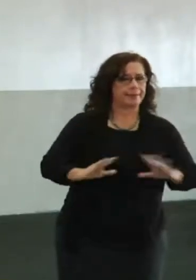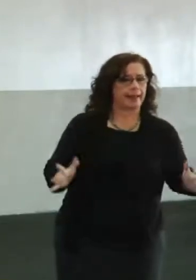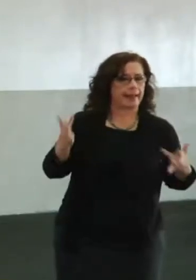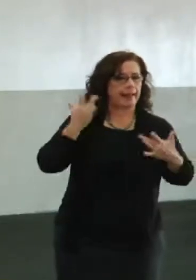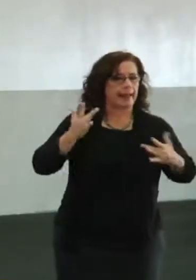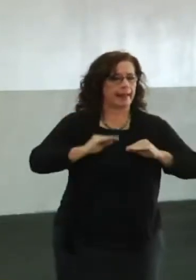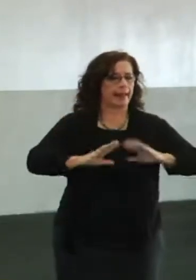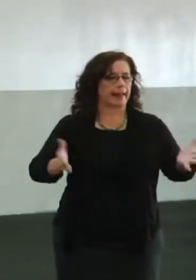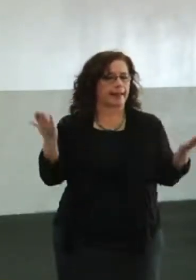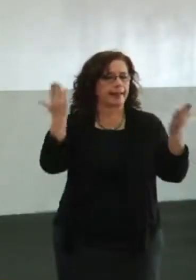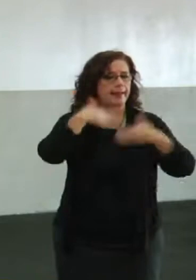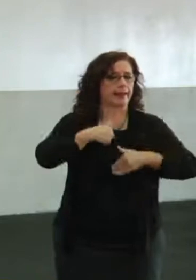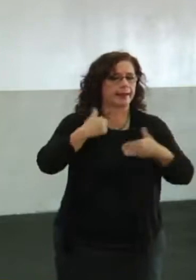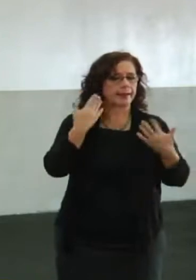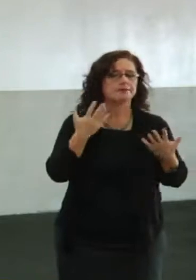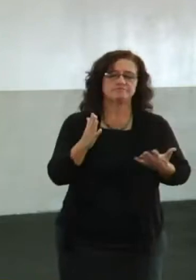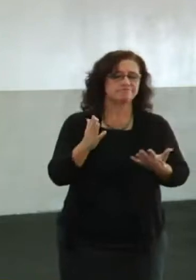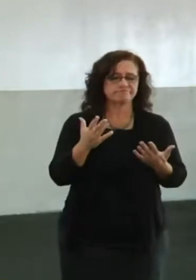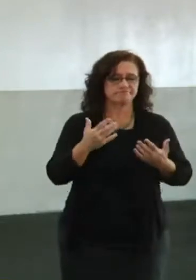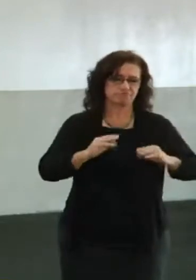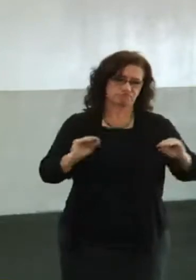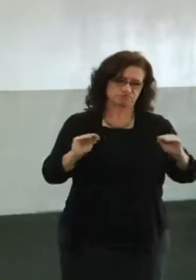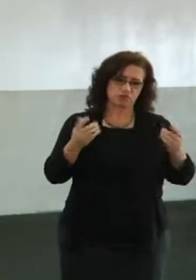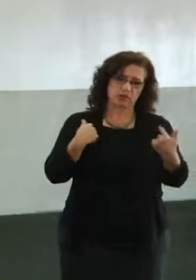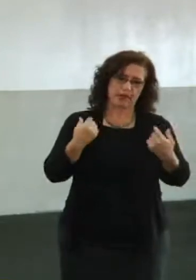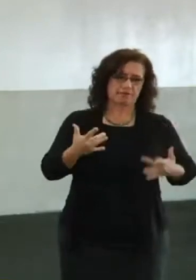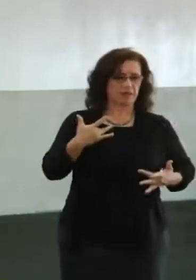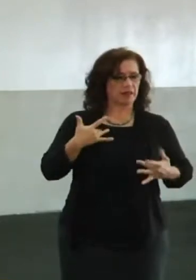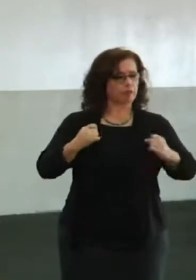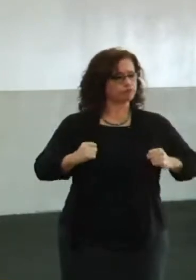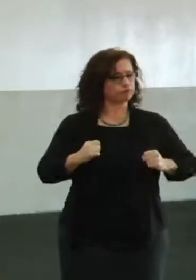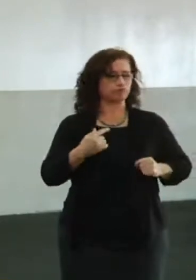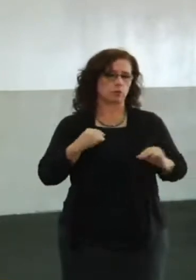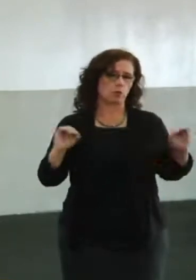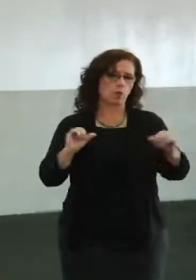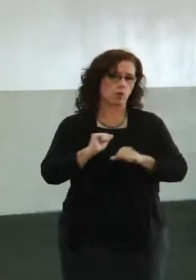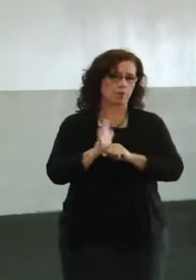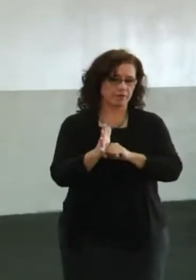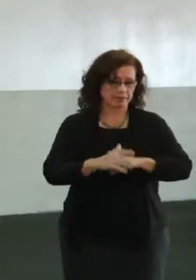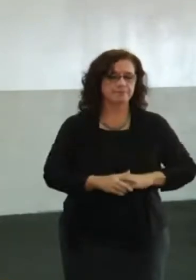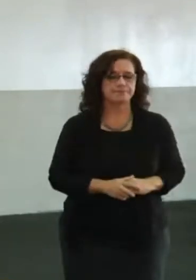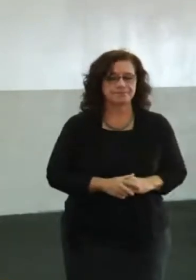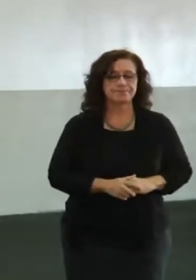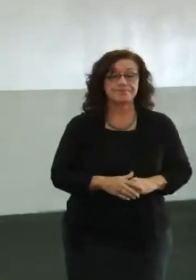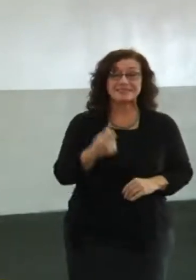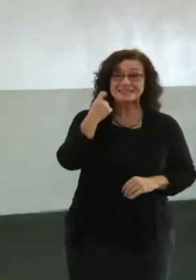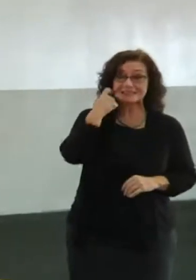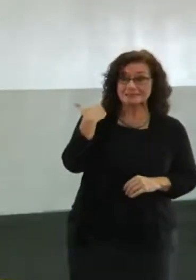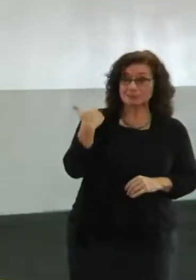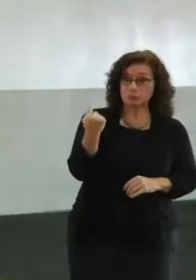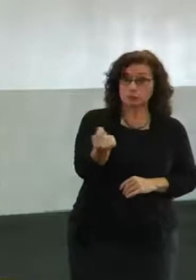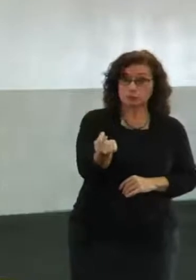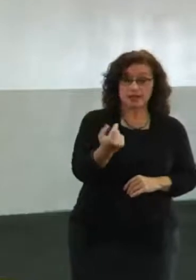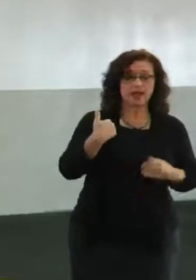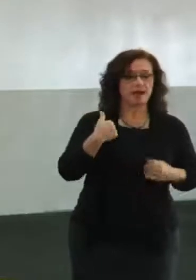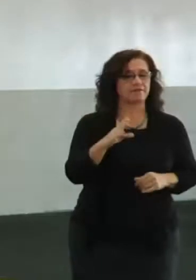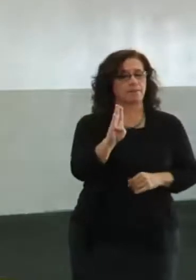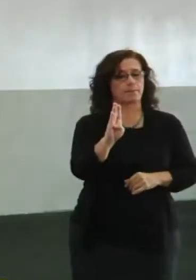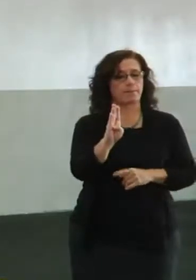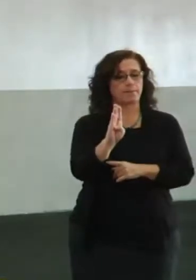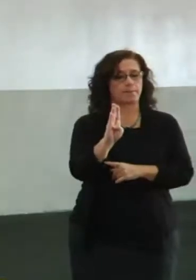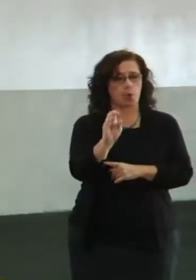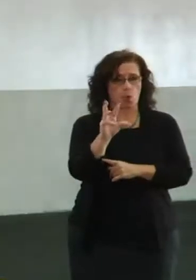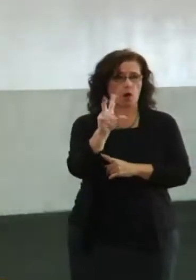Ventura County Board of Supervisor meeting on Tuesday, we were talking about the fact that there's a risk of going back to the